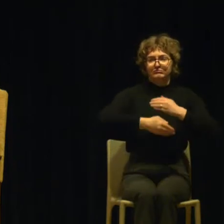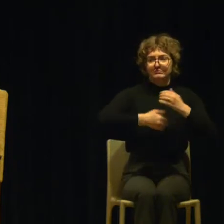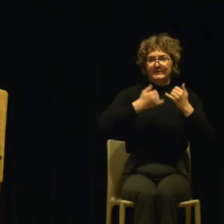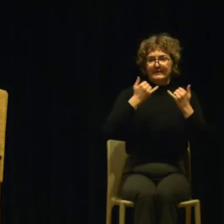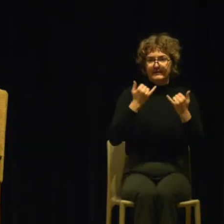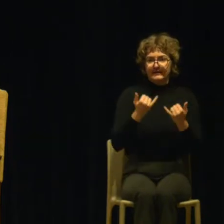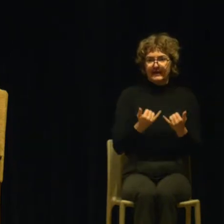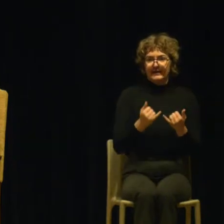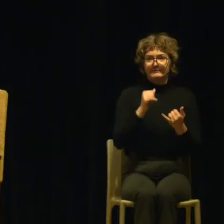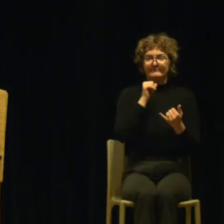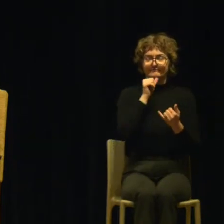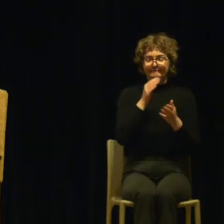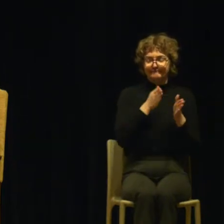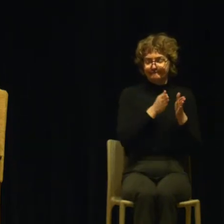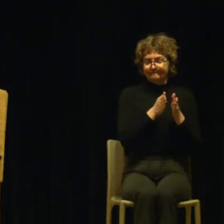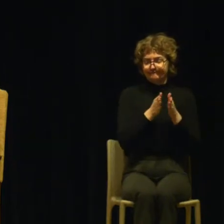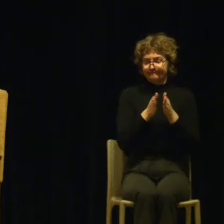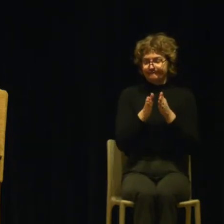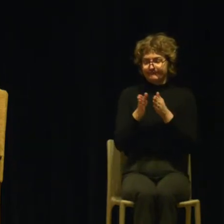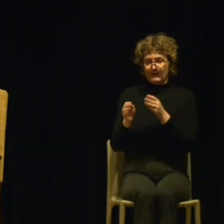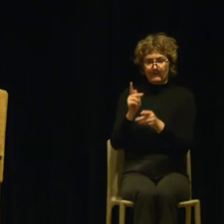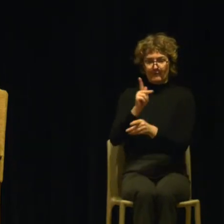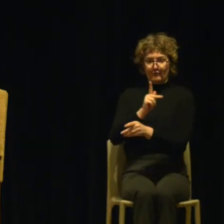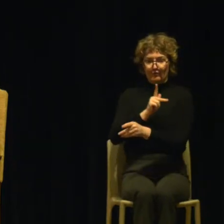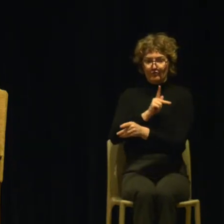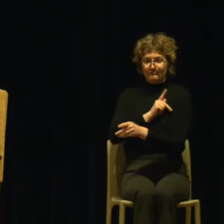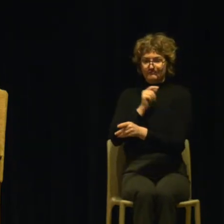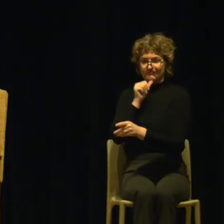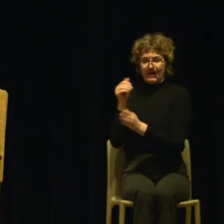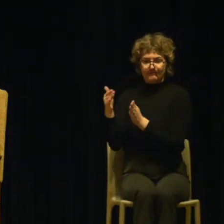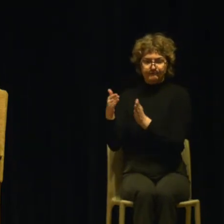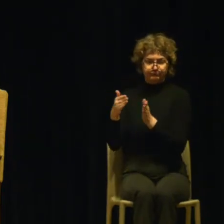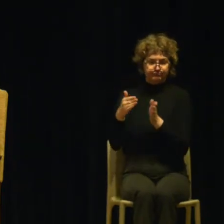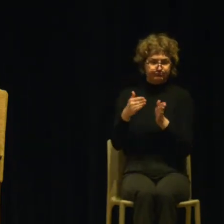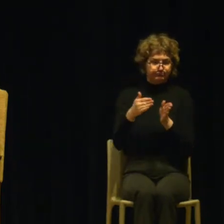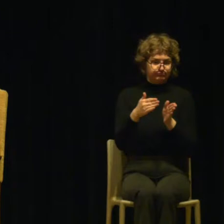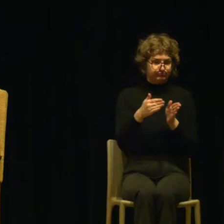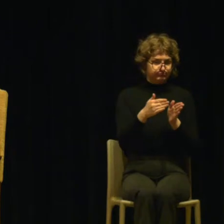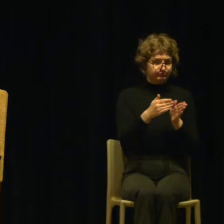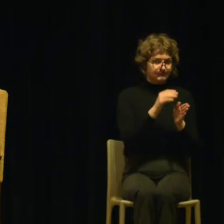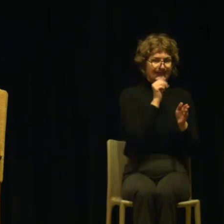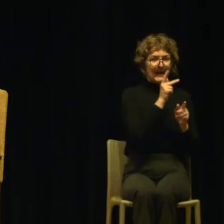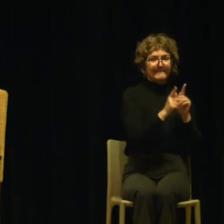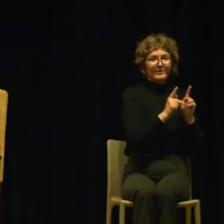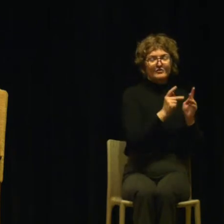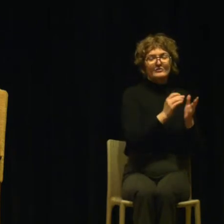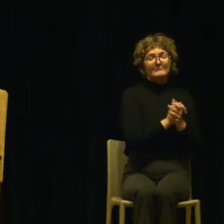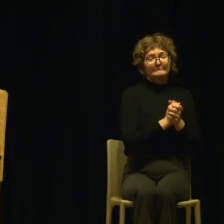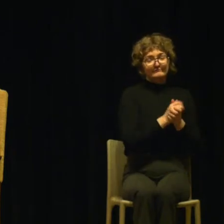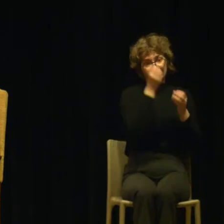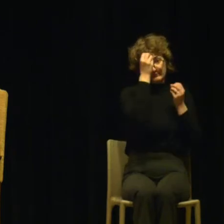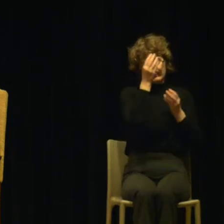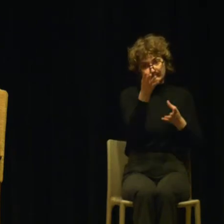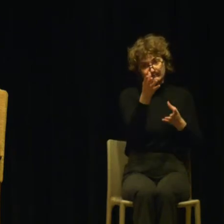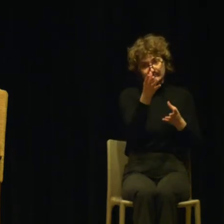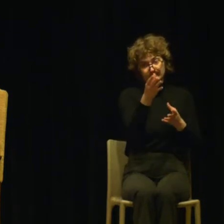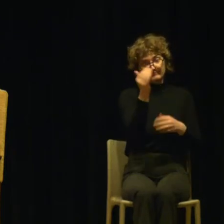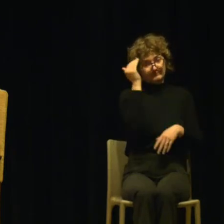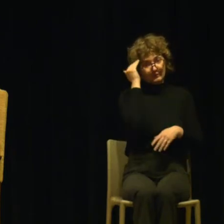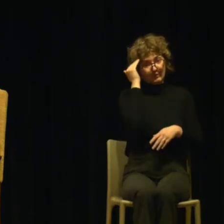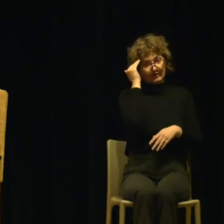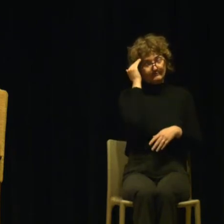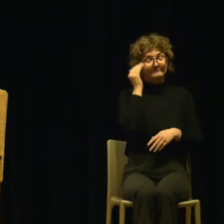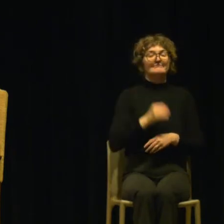it's not going in the direction of getting more personal. It's not. So just be aware of that. And the